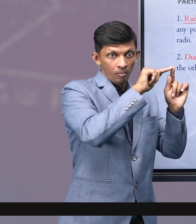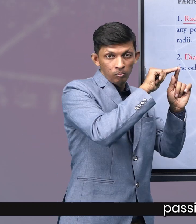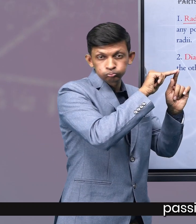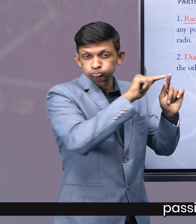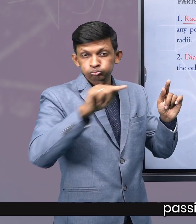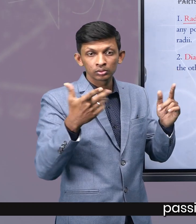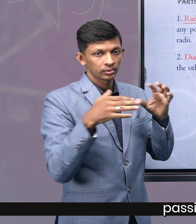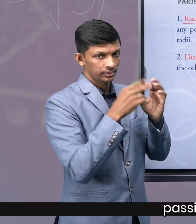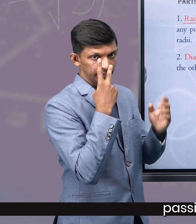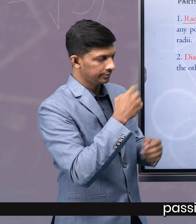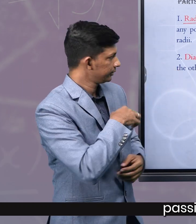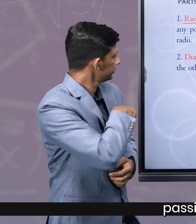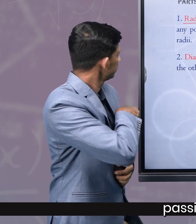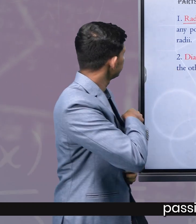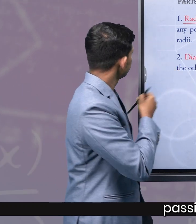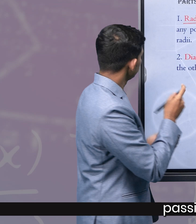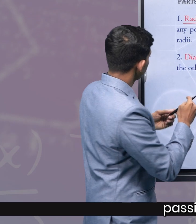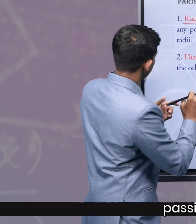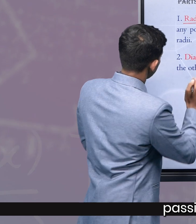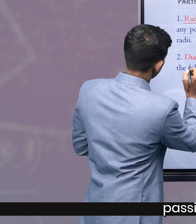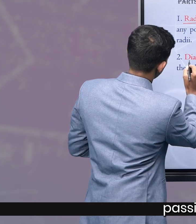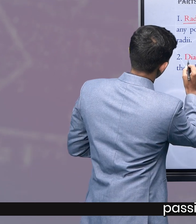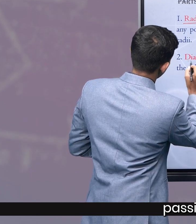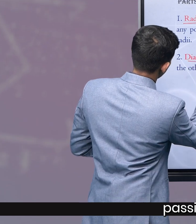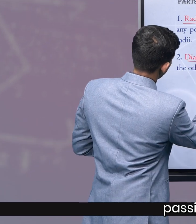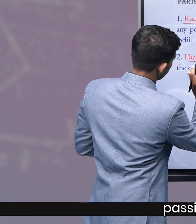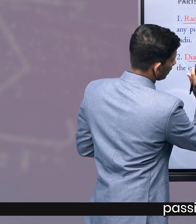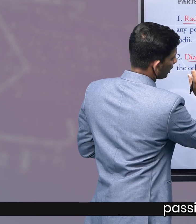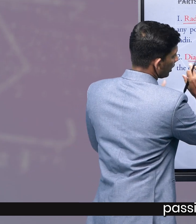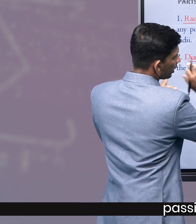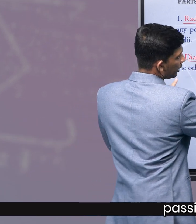the other side passing through the center.